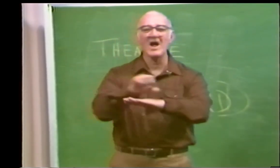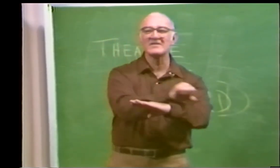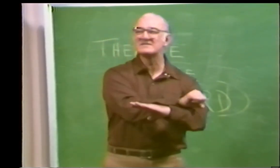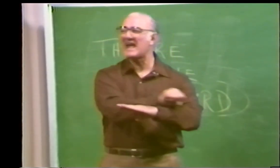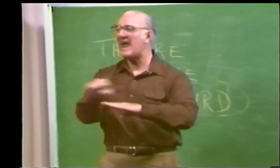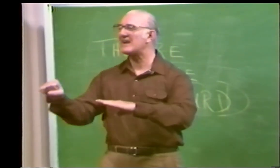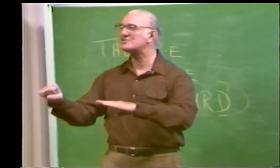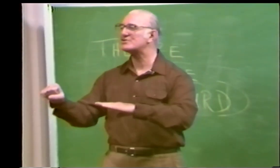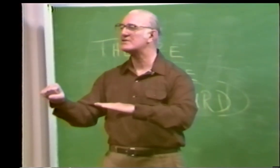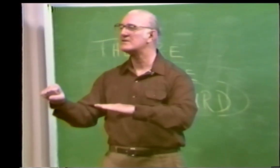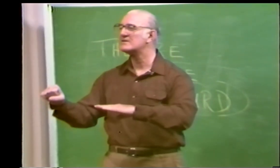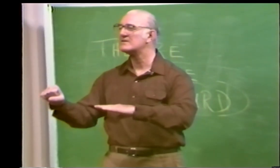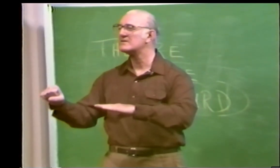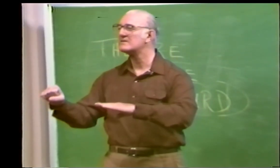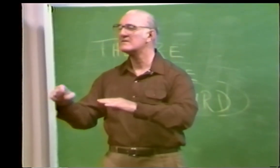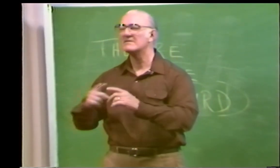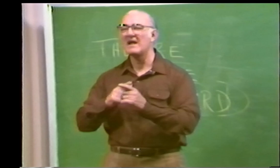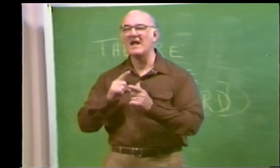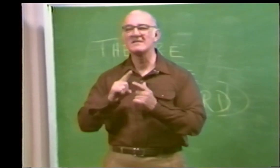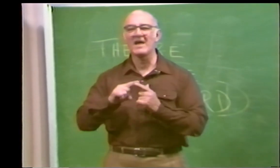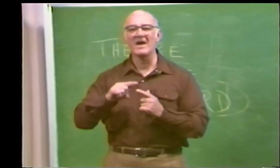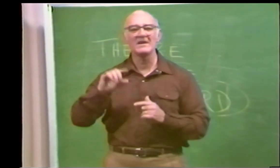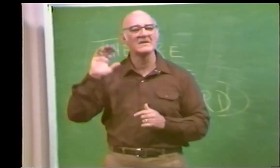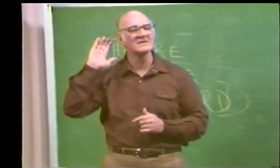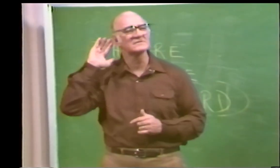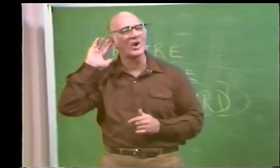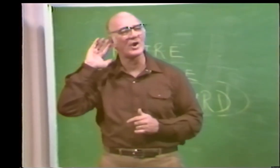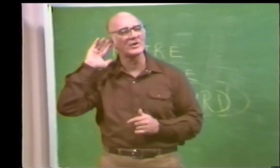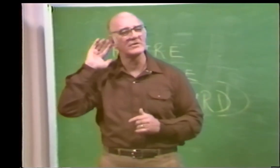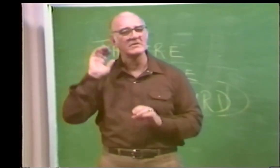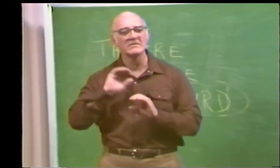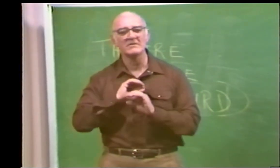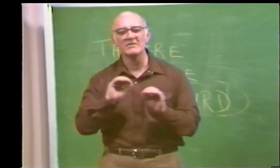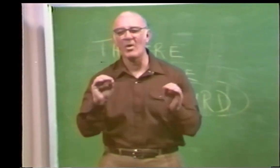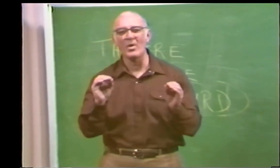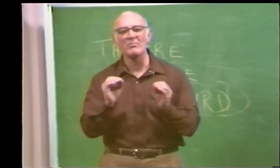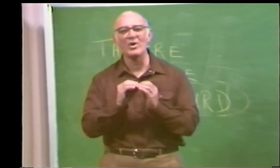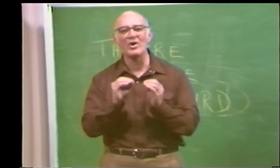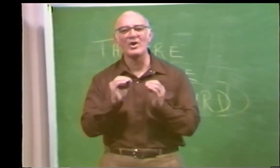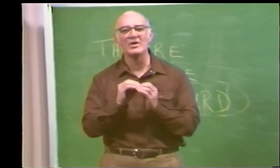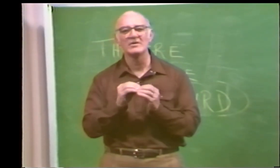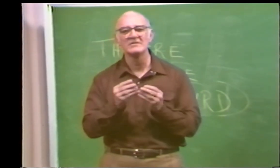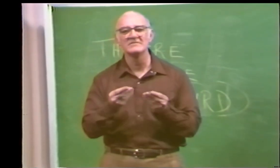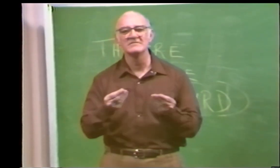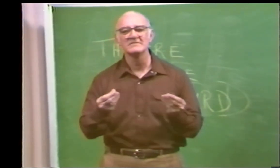the stage and then is heard no more.